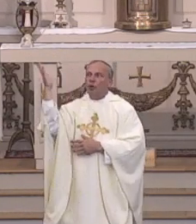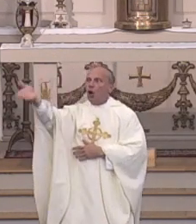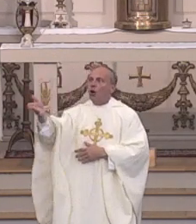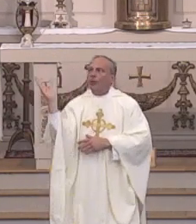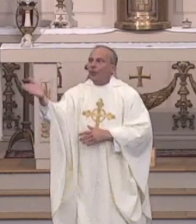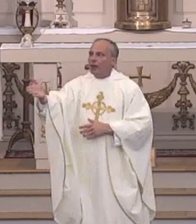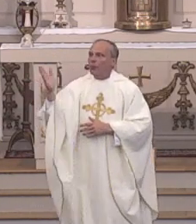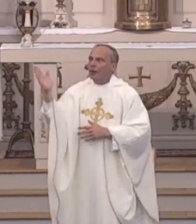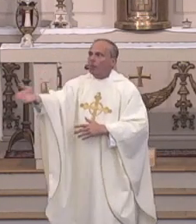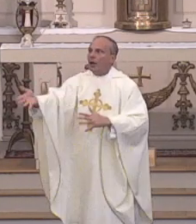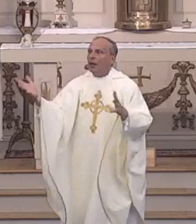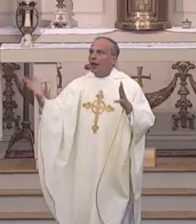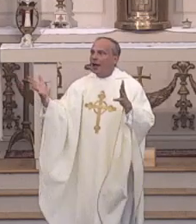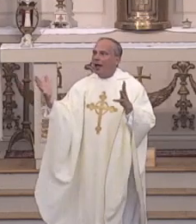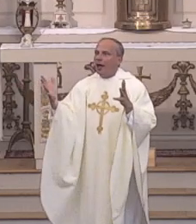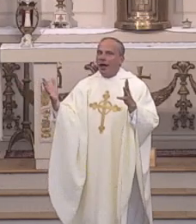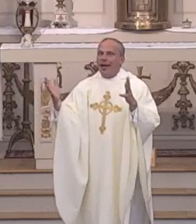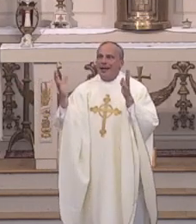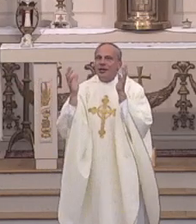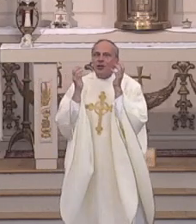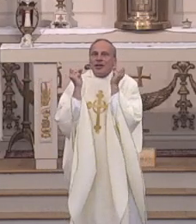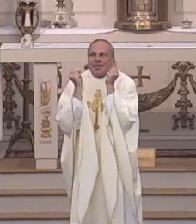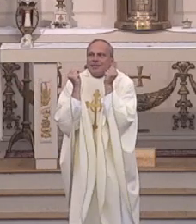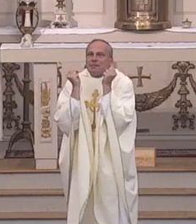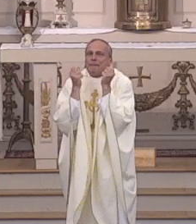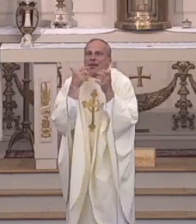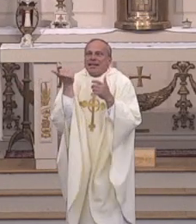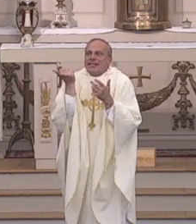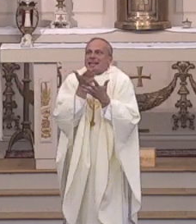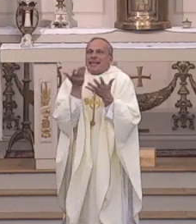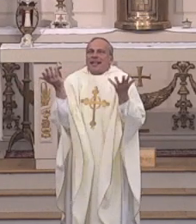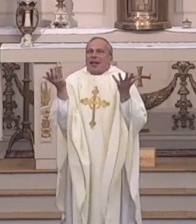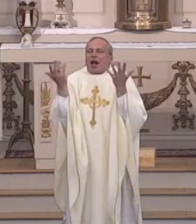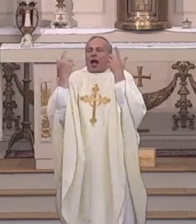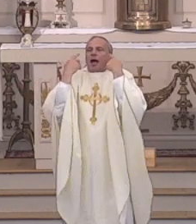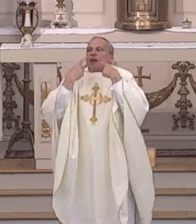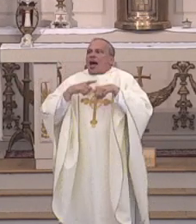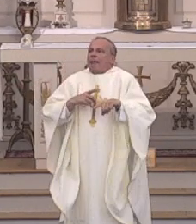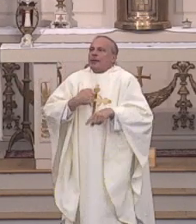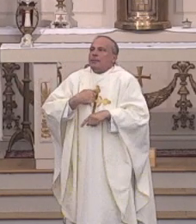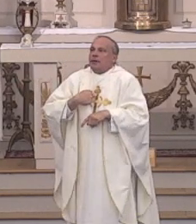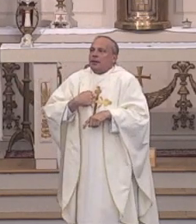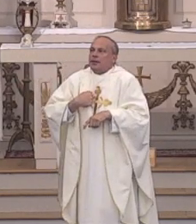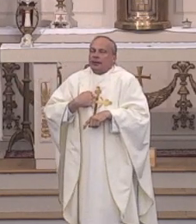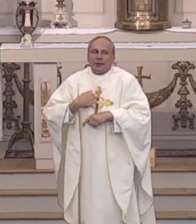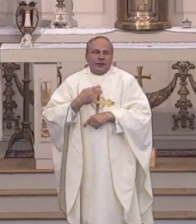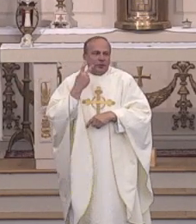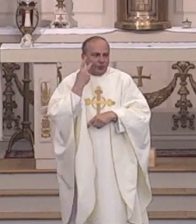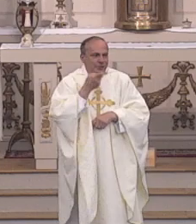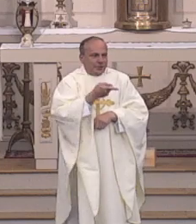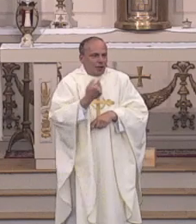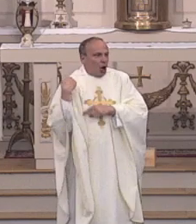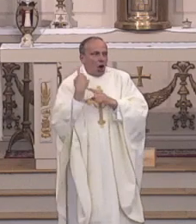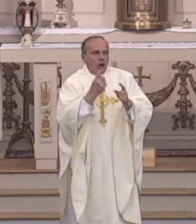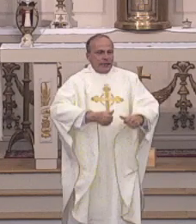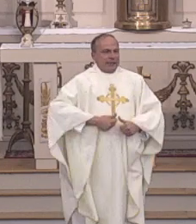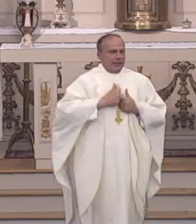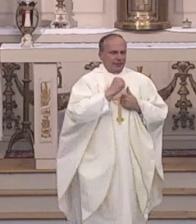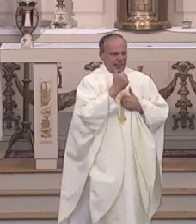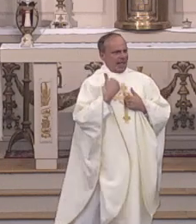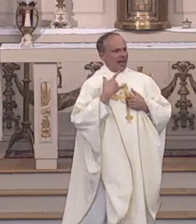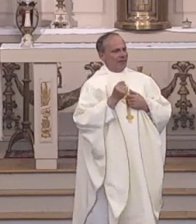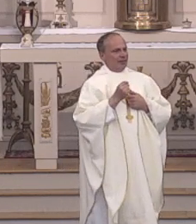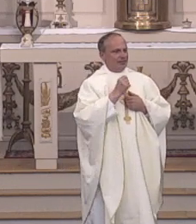it together. I'm so excited. Let's go for my birthday. It was like the best thing ever that had happened to him.